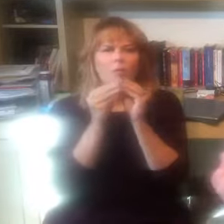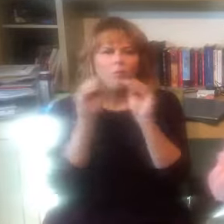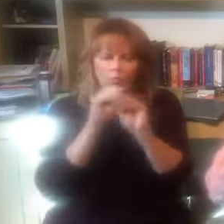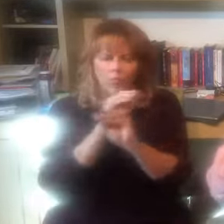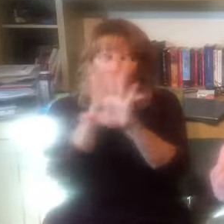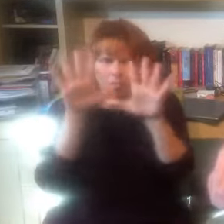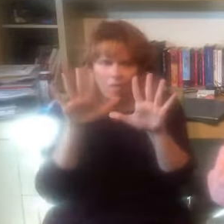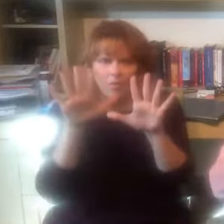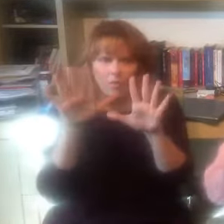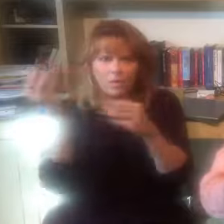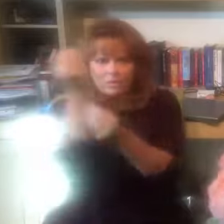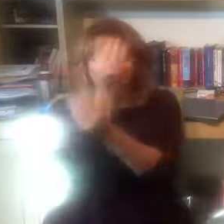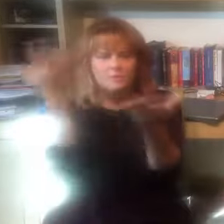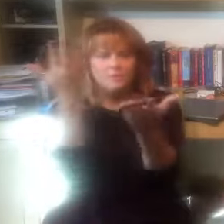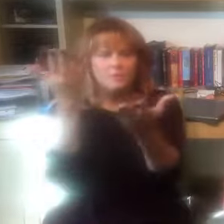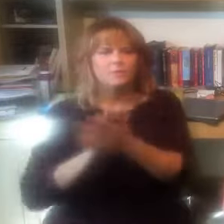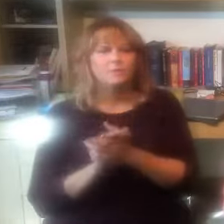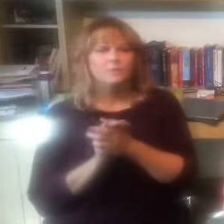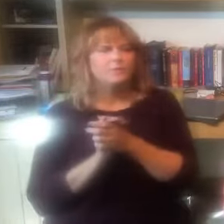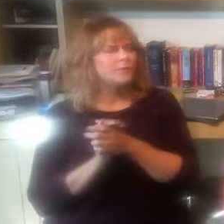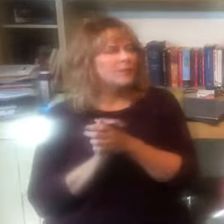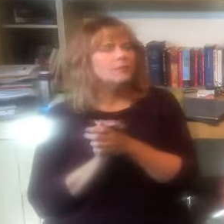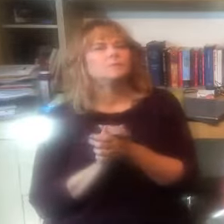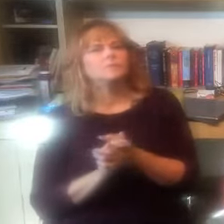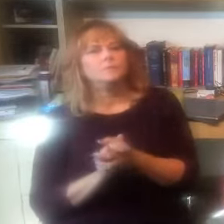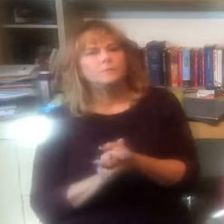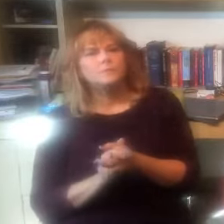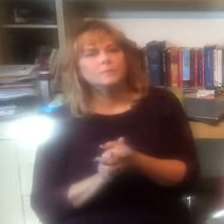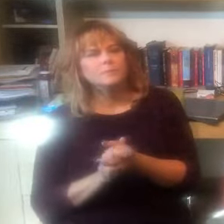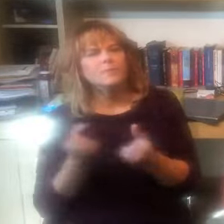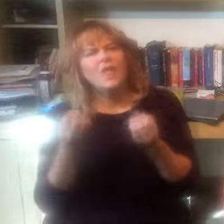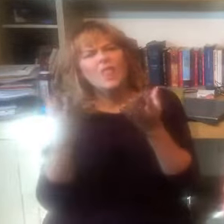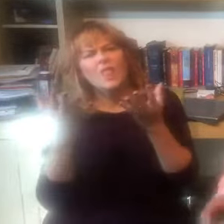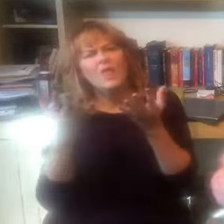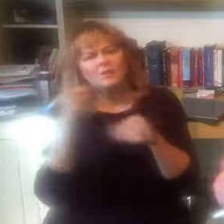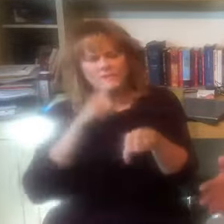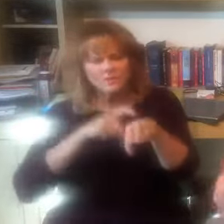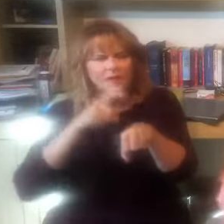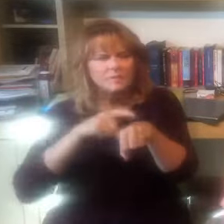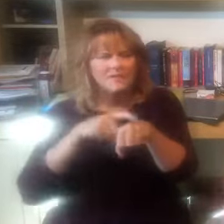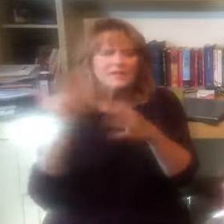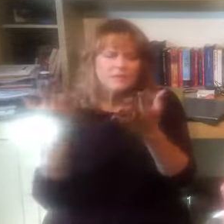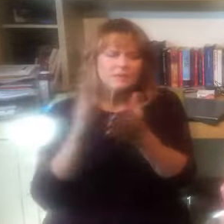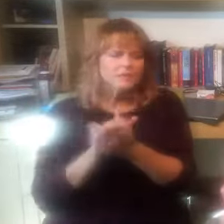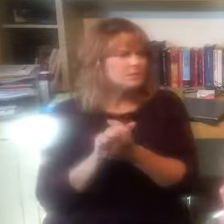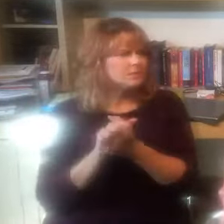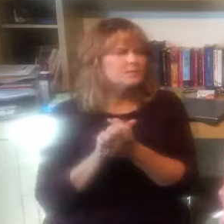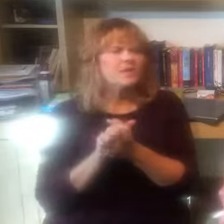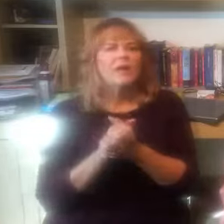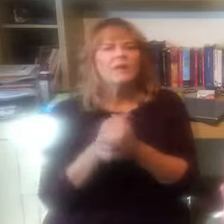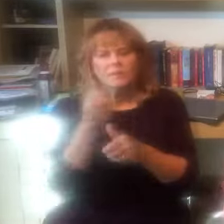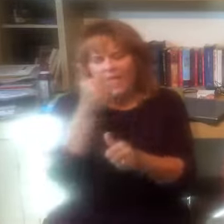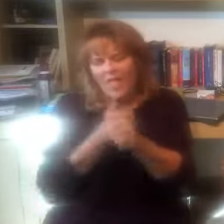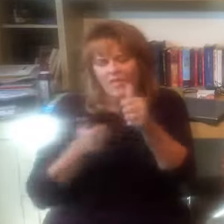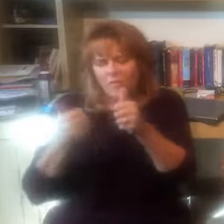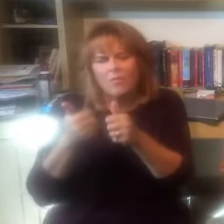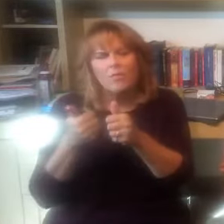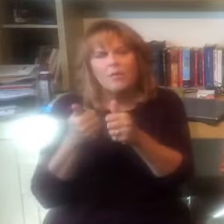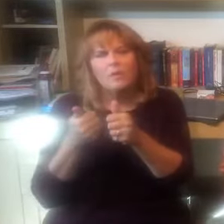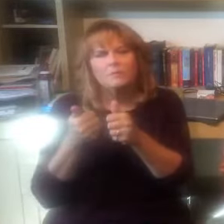know, best of my understanding to you, because a lot of times, well, I think not a lot of times, I think everybody